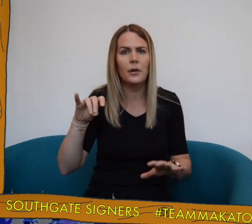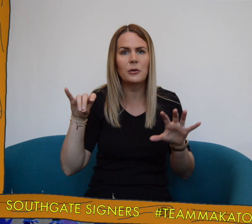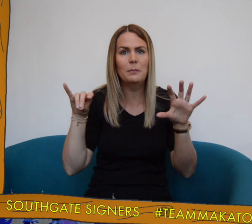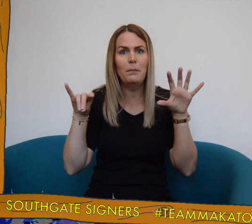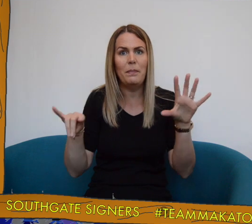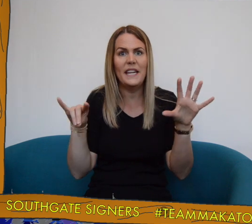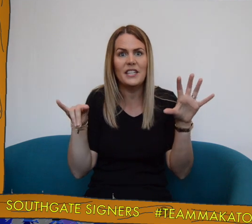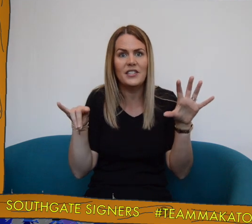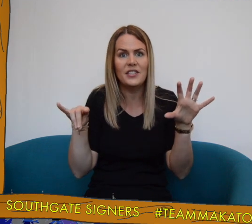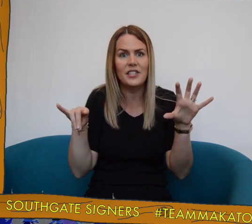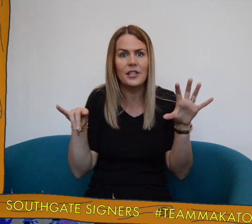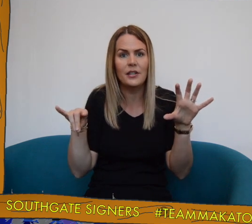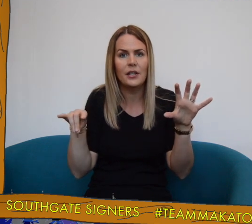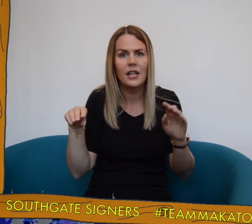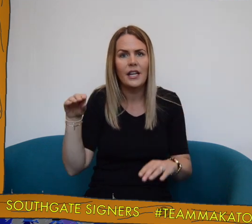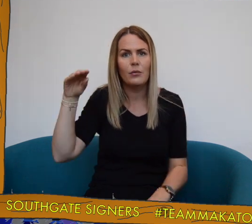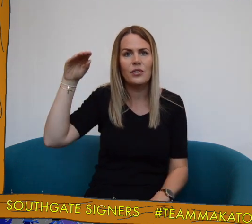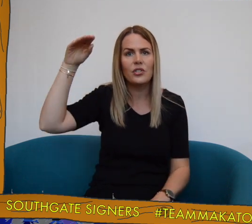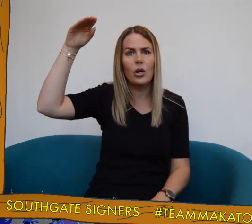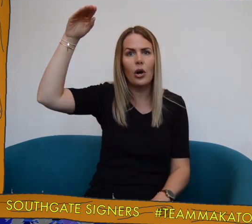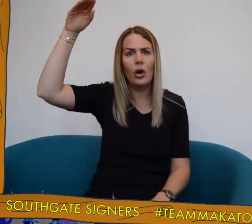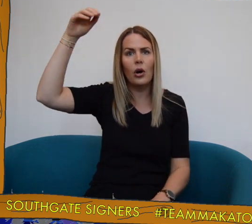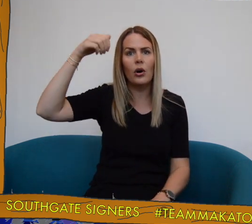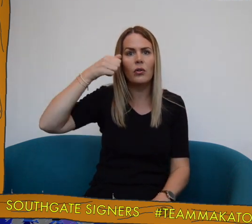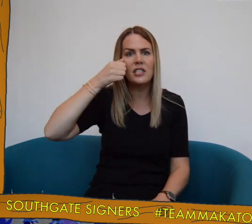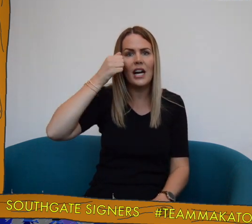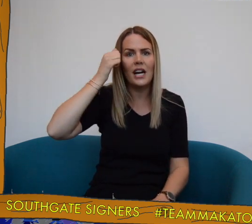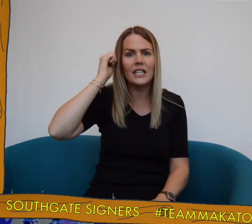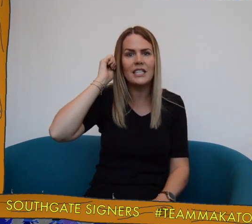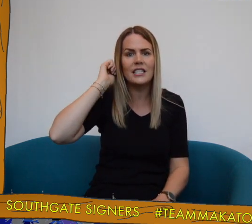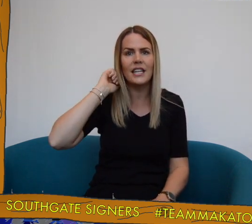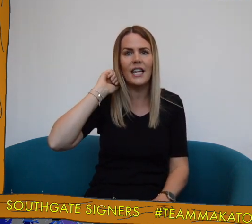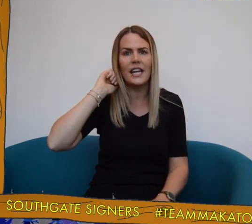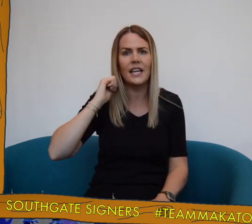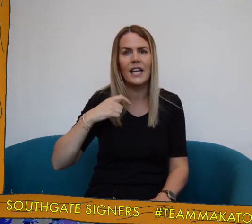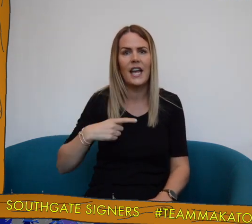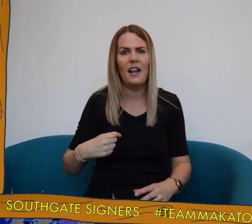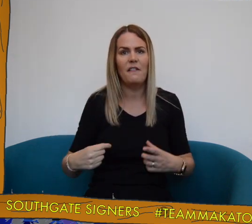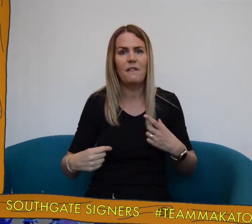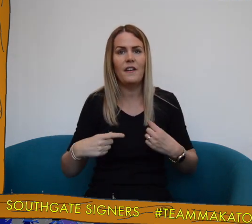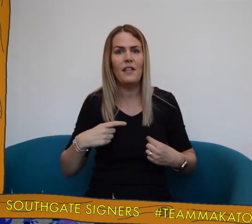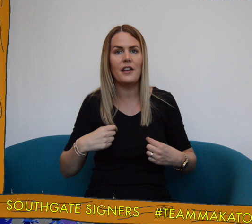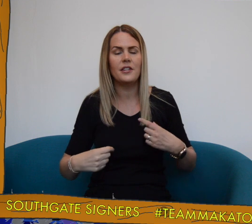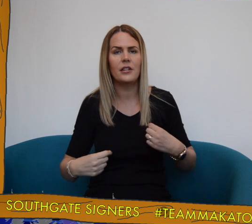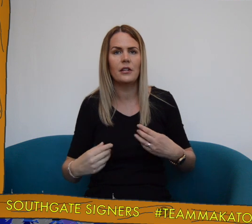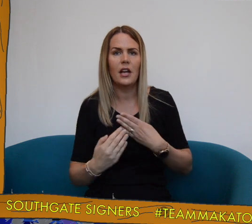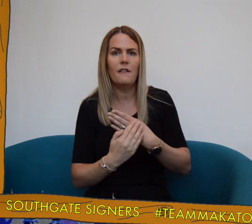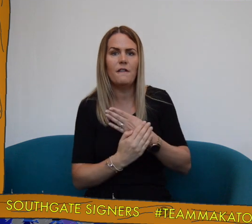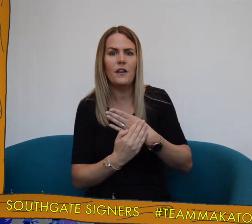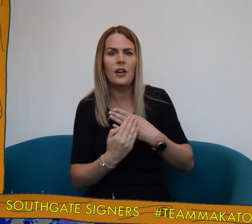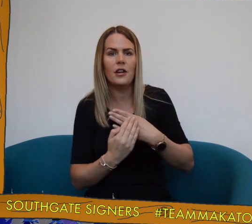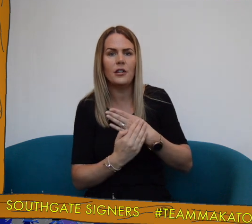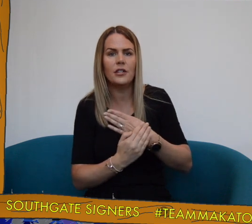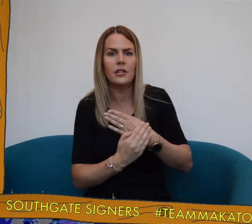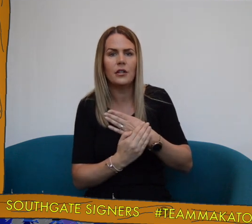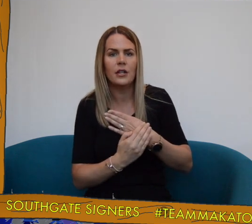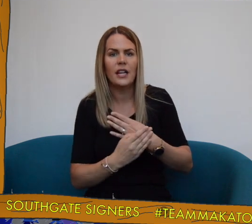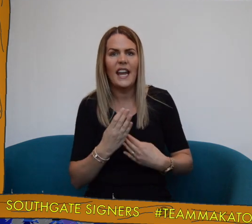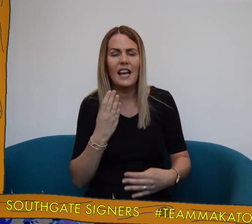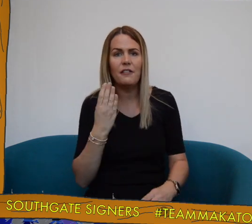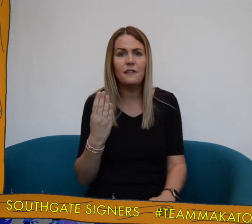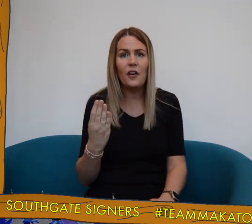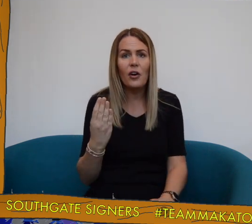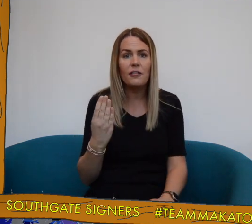horrible beast. It was tall, dark and sticky and feathered and furred.